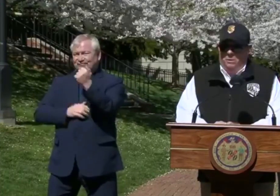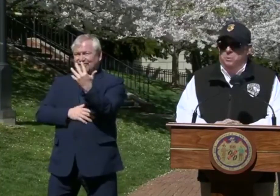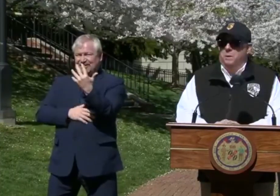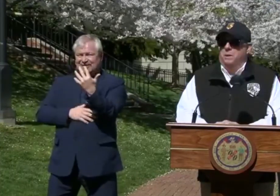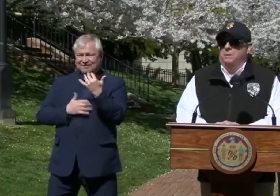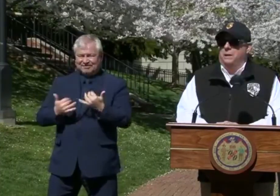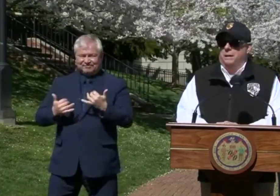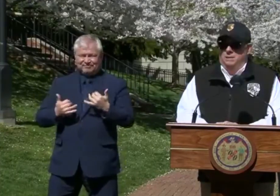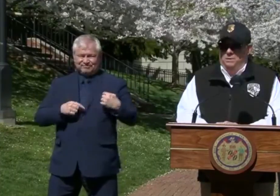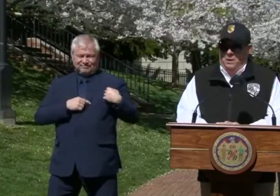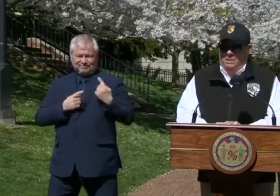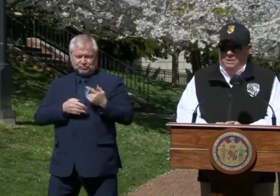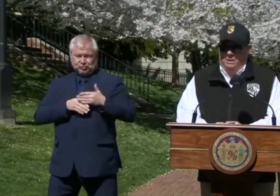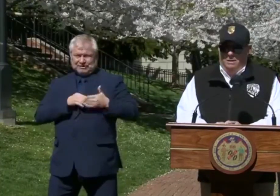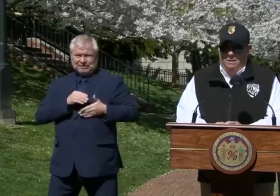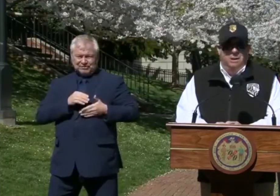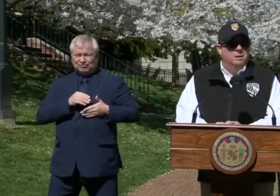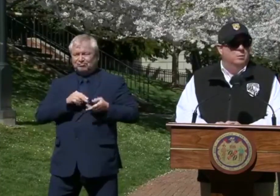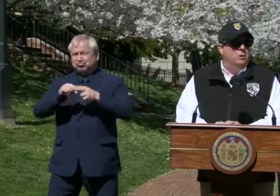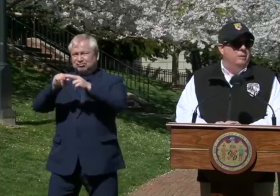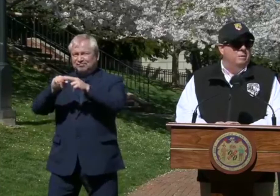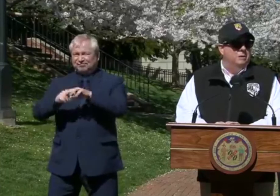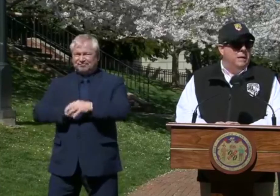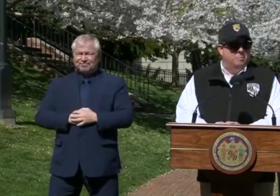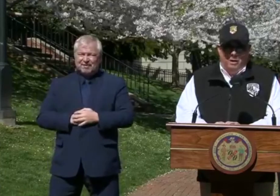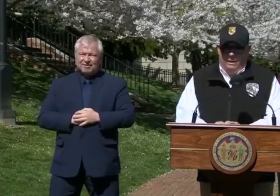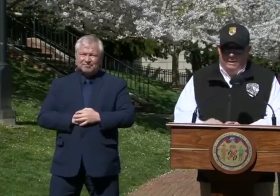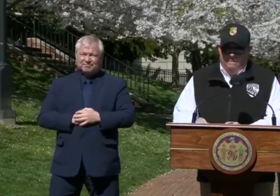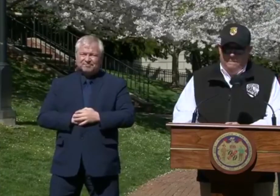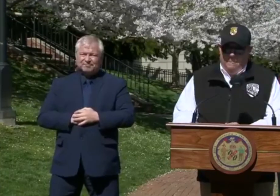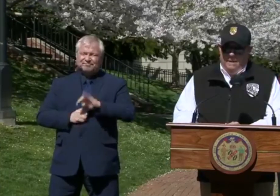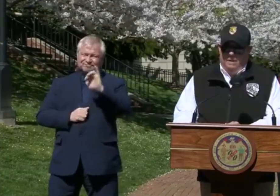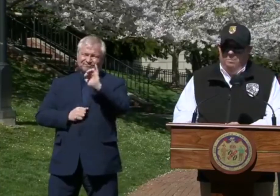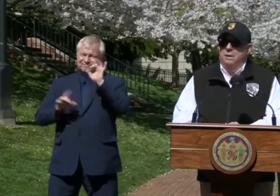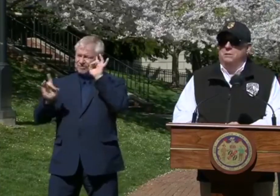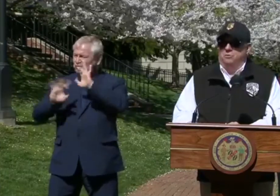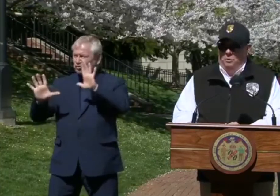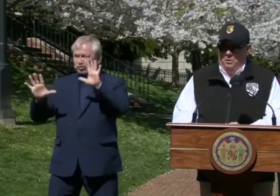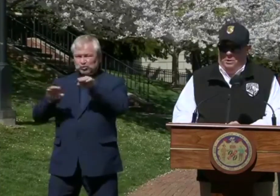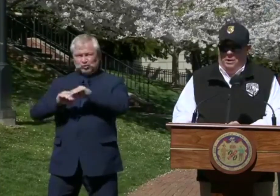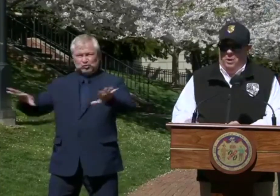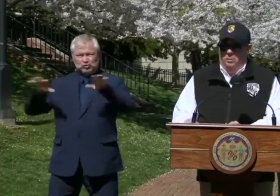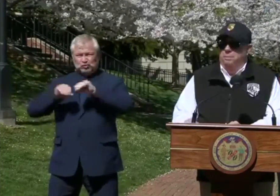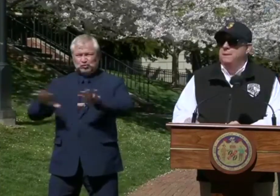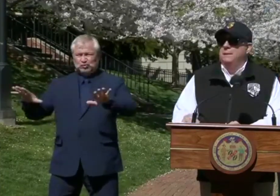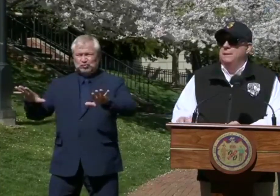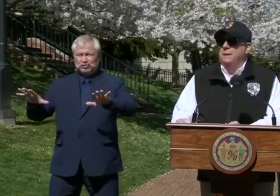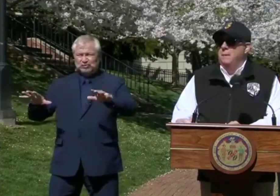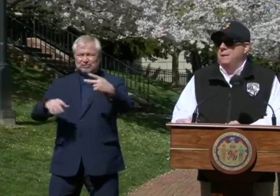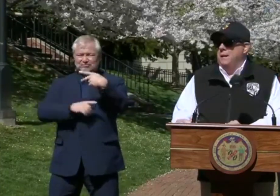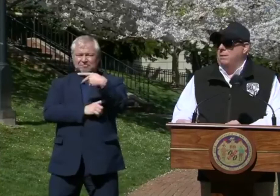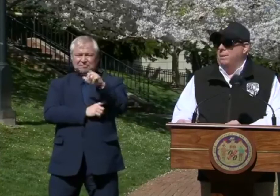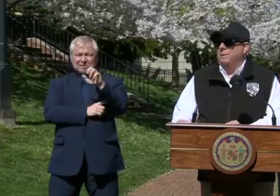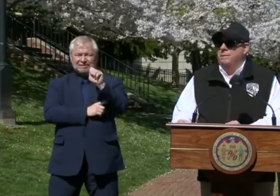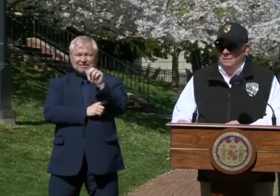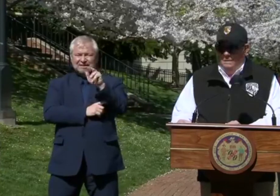also experienced a tragic coronavirus outbreak at the Pleasant View Nursing Home in